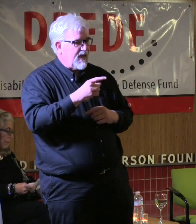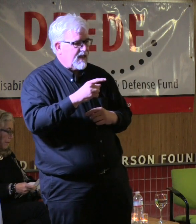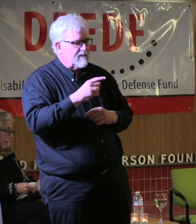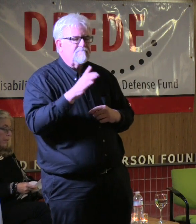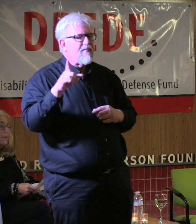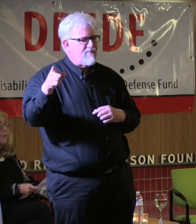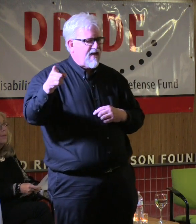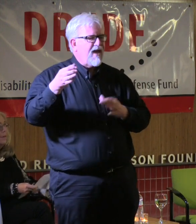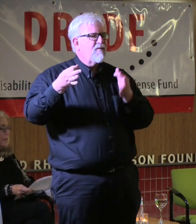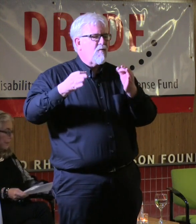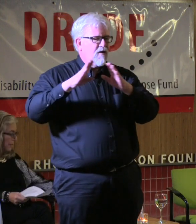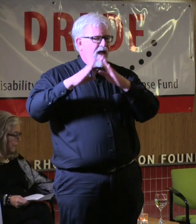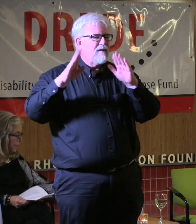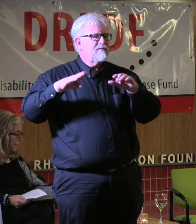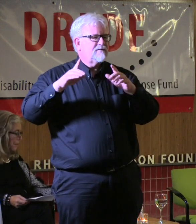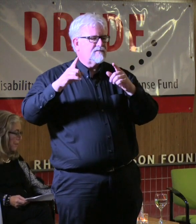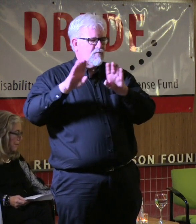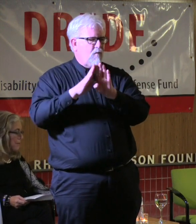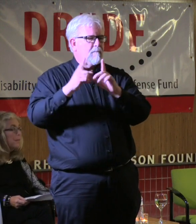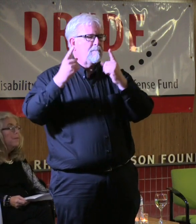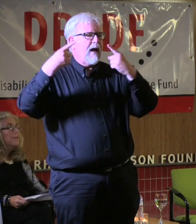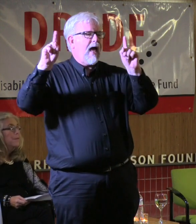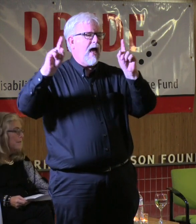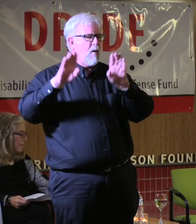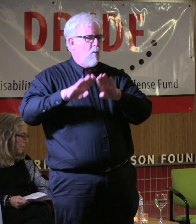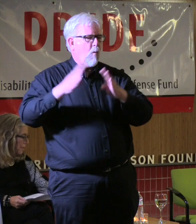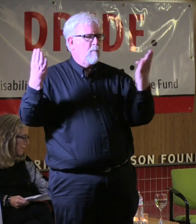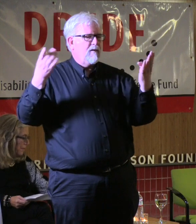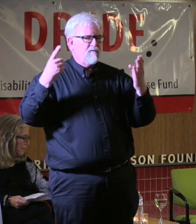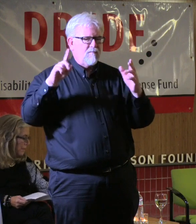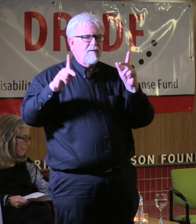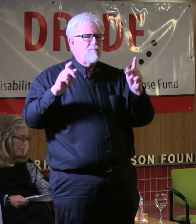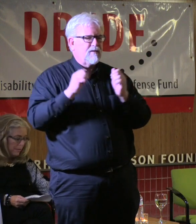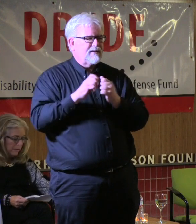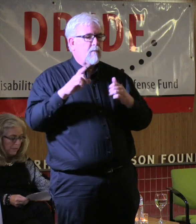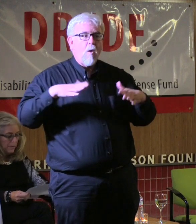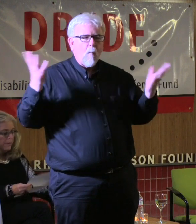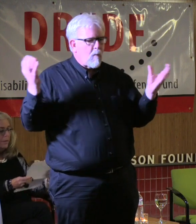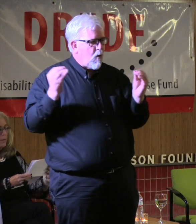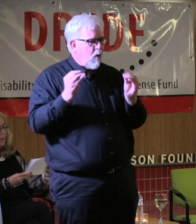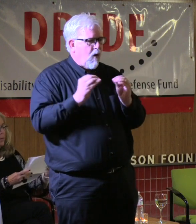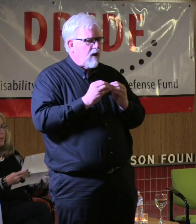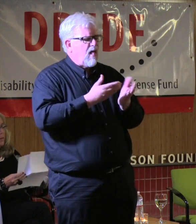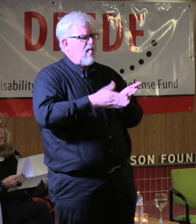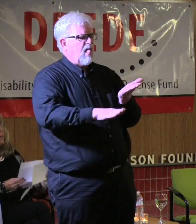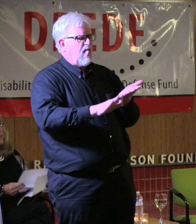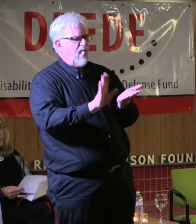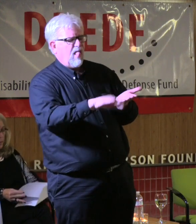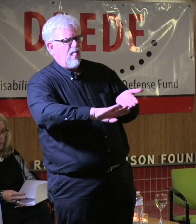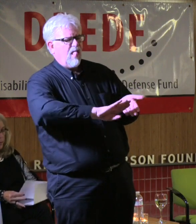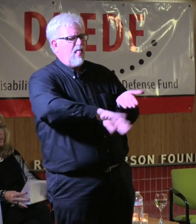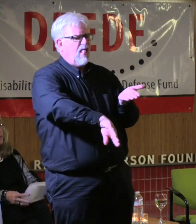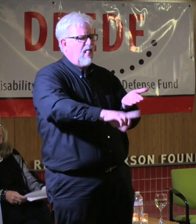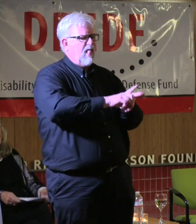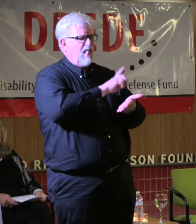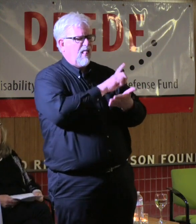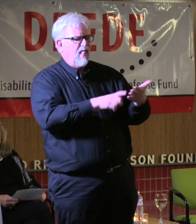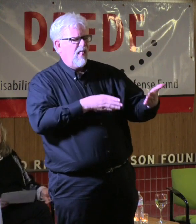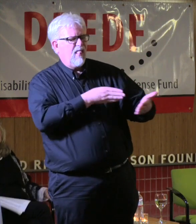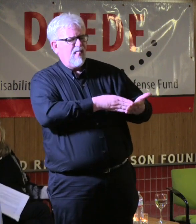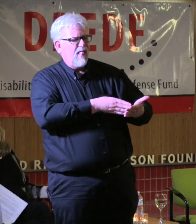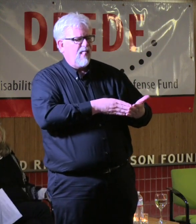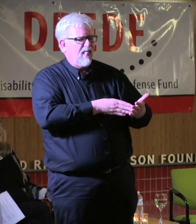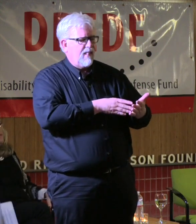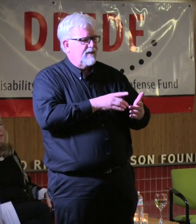that courthouse door got opened. No longer would it be legal to discriminate against anyone